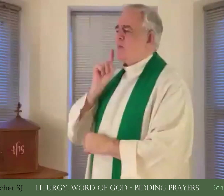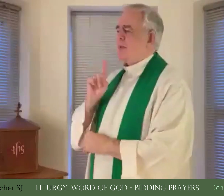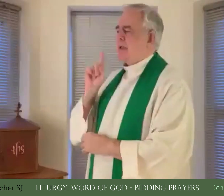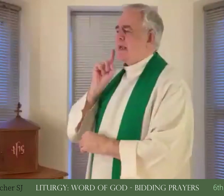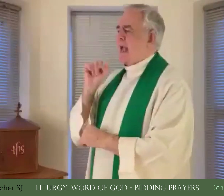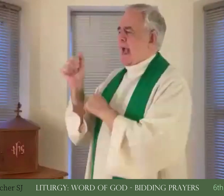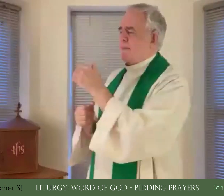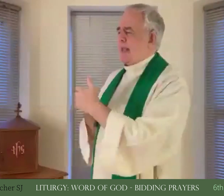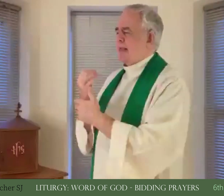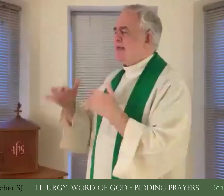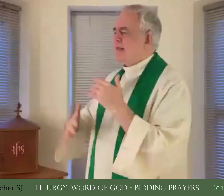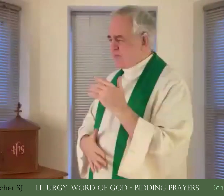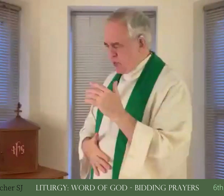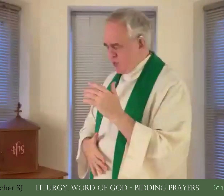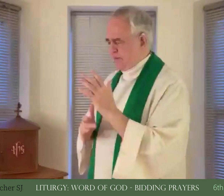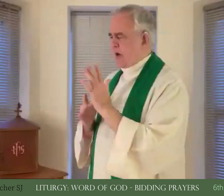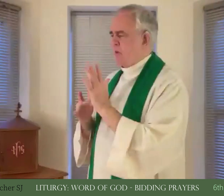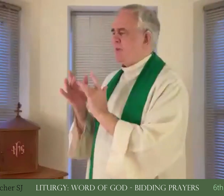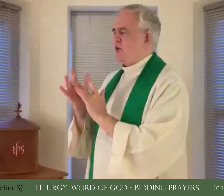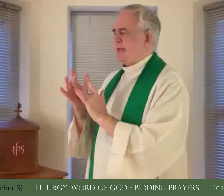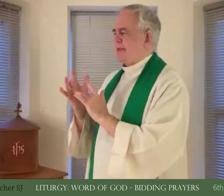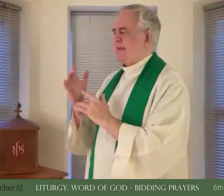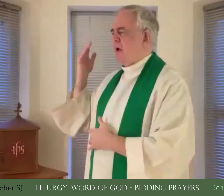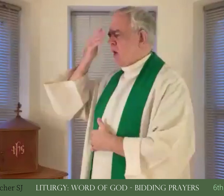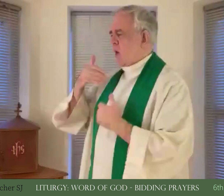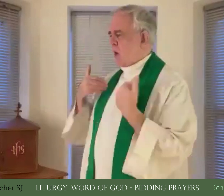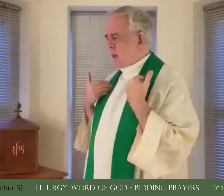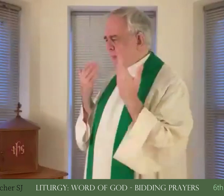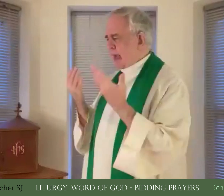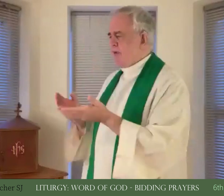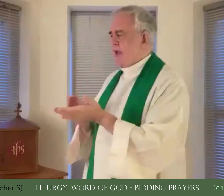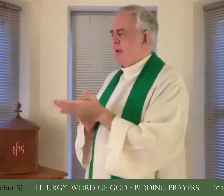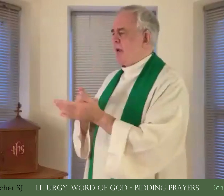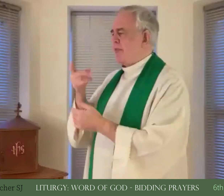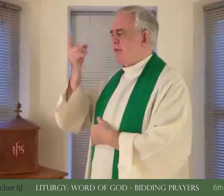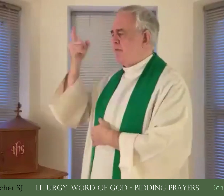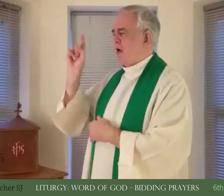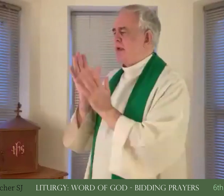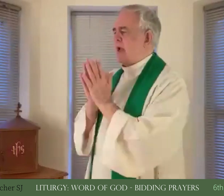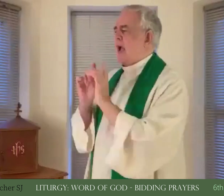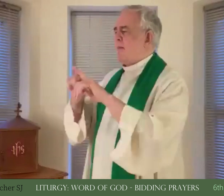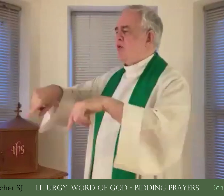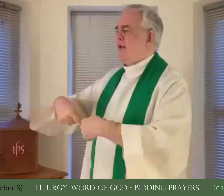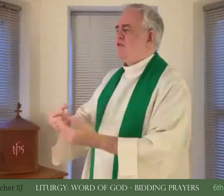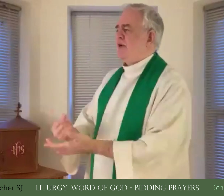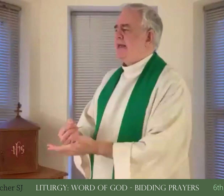women, and blessed is the fruit of thy womb, Jesus. Holy Mary, Mother of God, pray for us